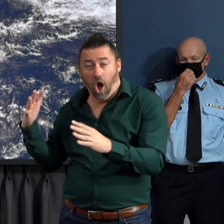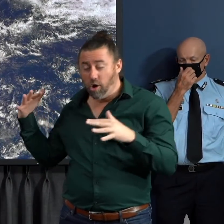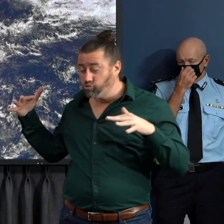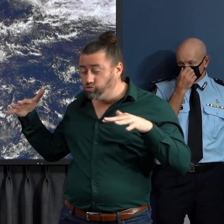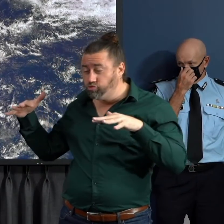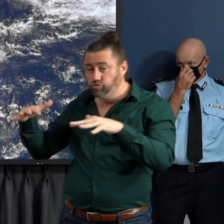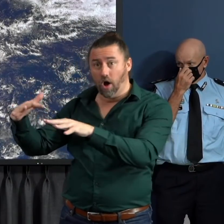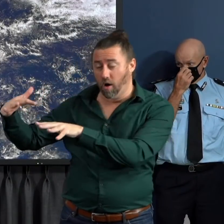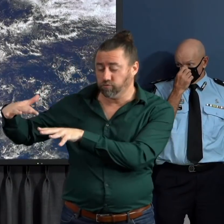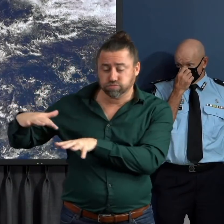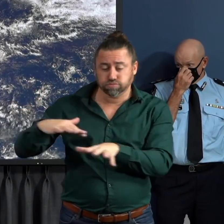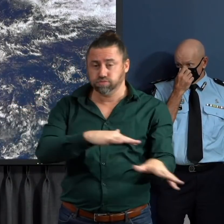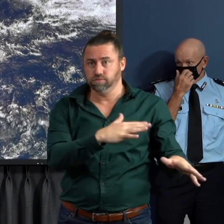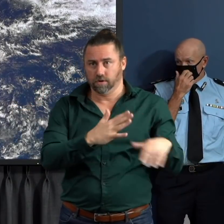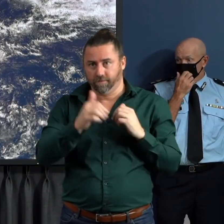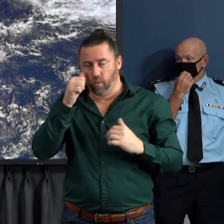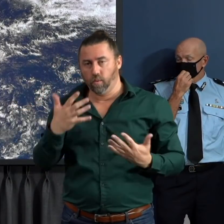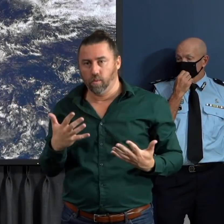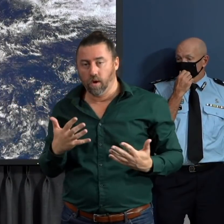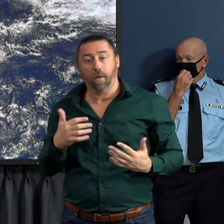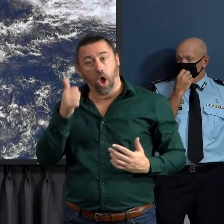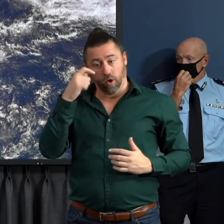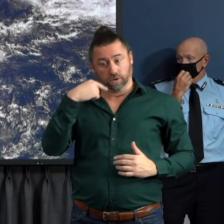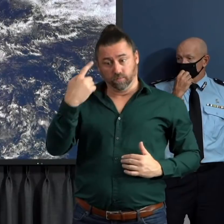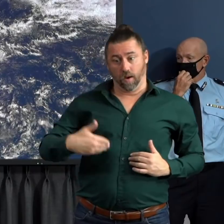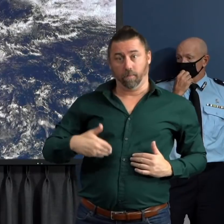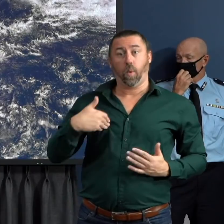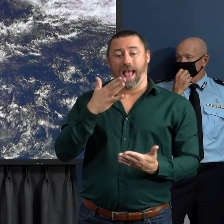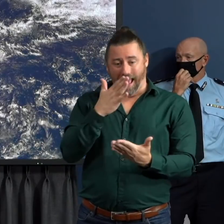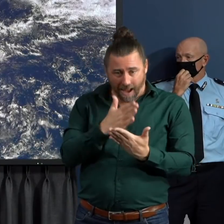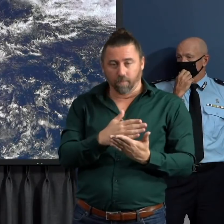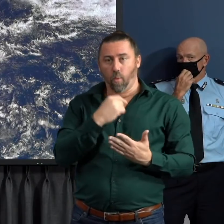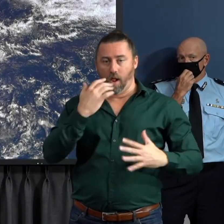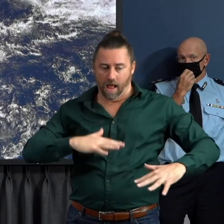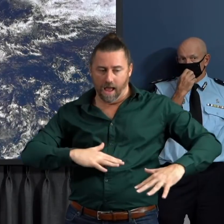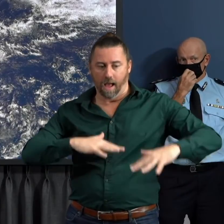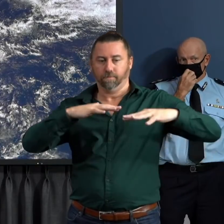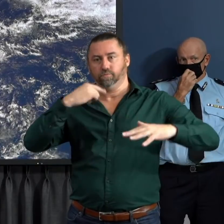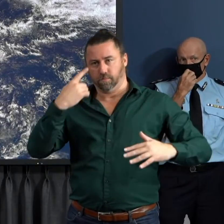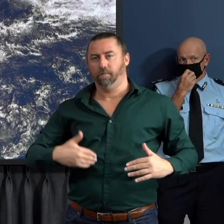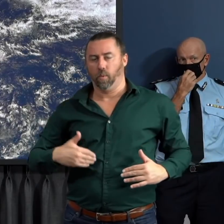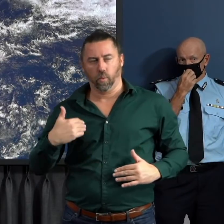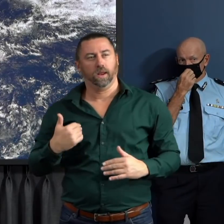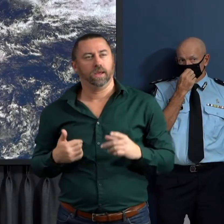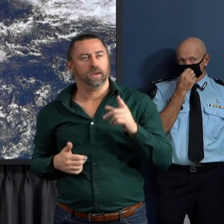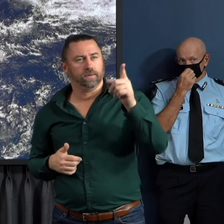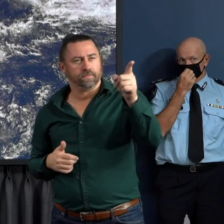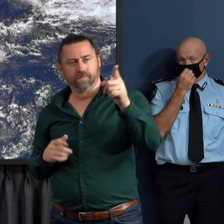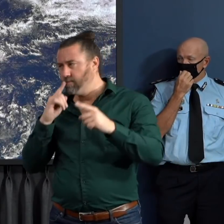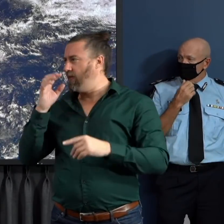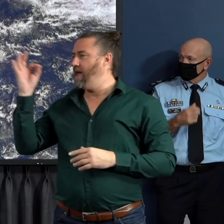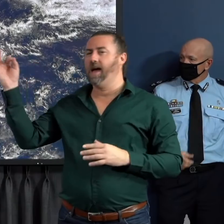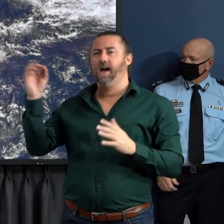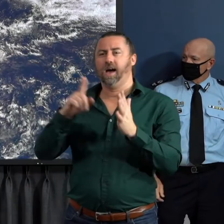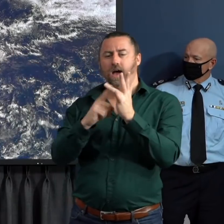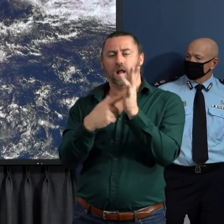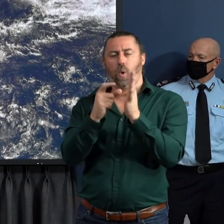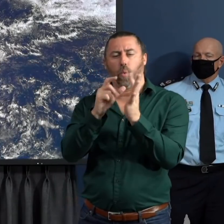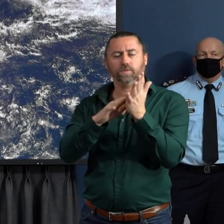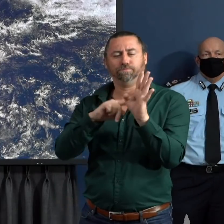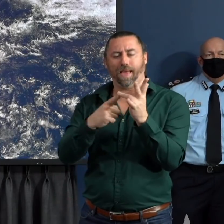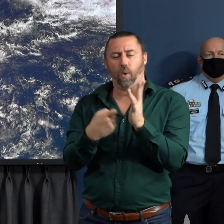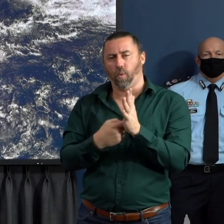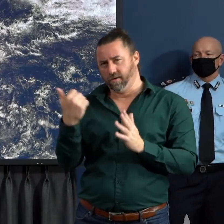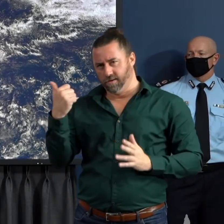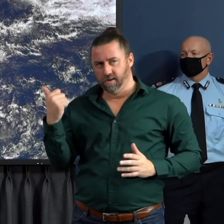the high tide early in the morning, we can see the rises in the river. Lord Mayor, can I just ask, and I